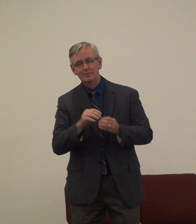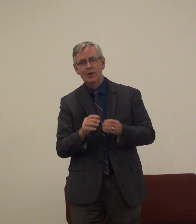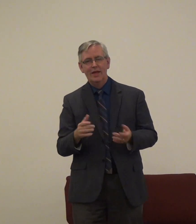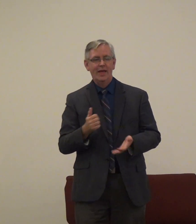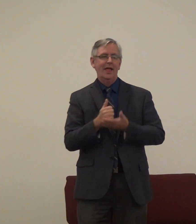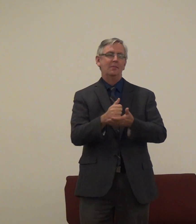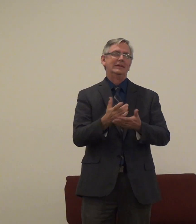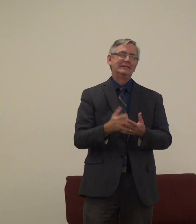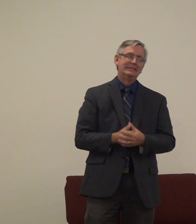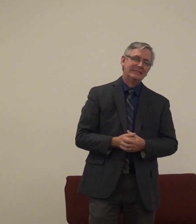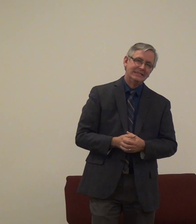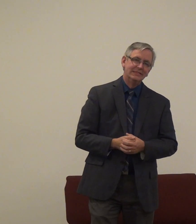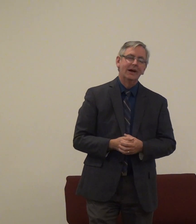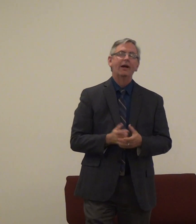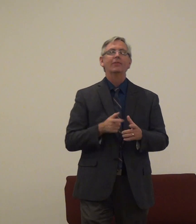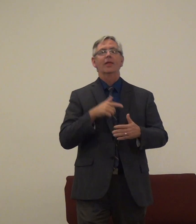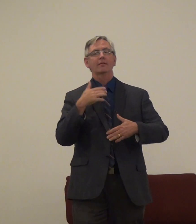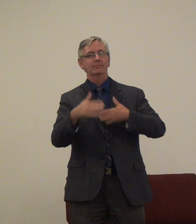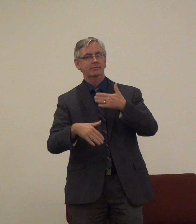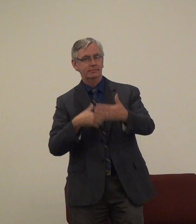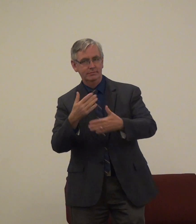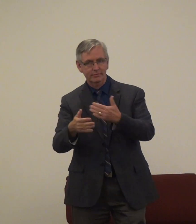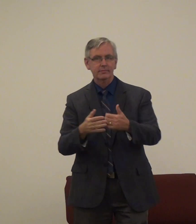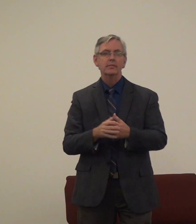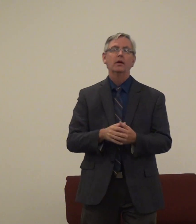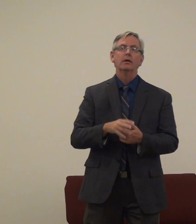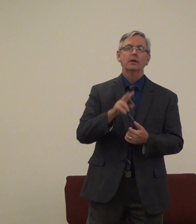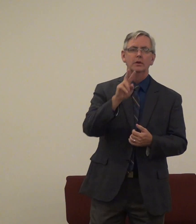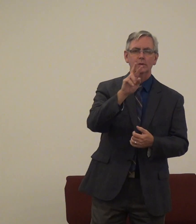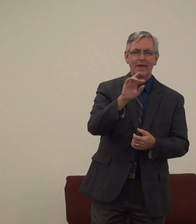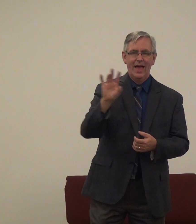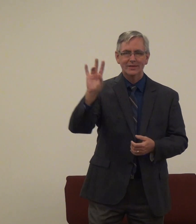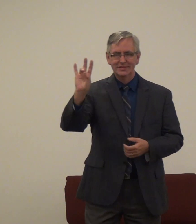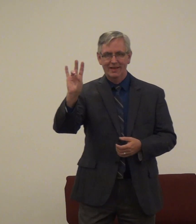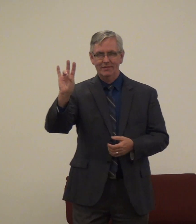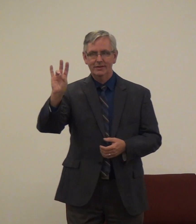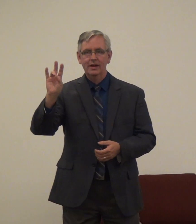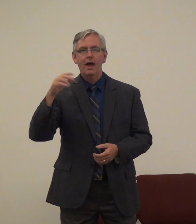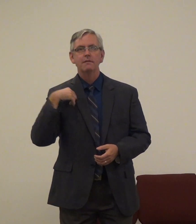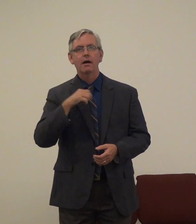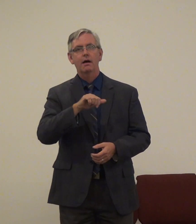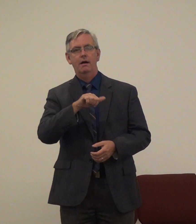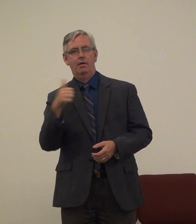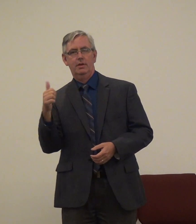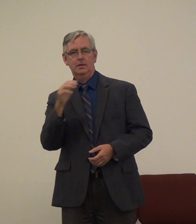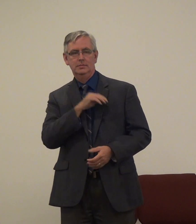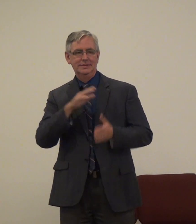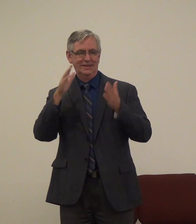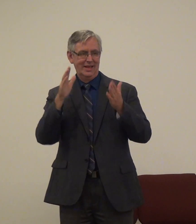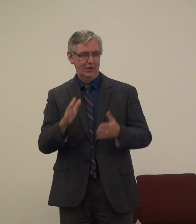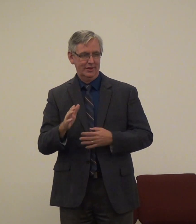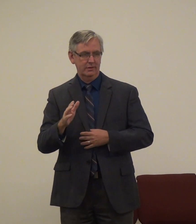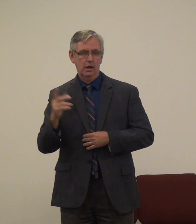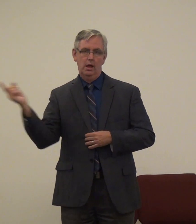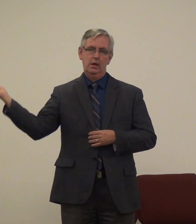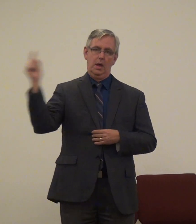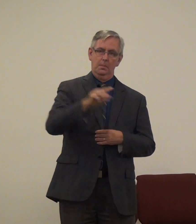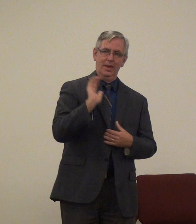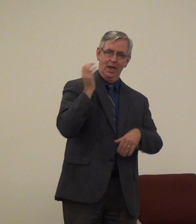I had to go back and pastor my ministry. And over time, in 2007, a missionary